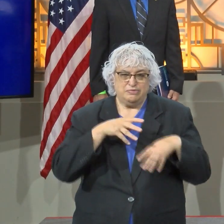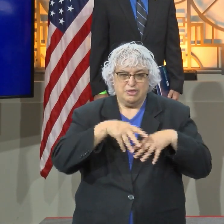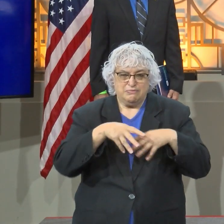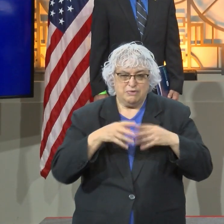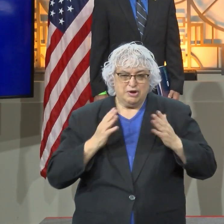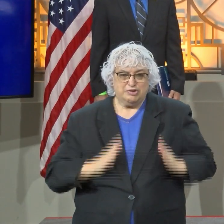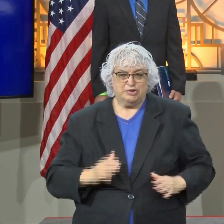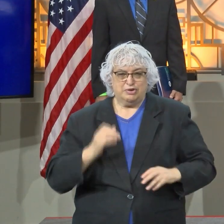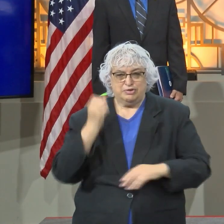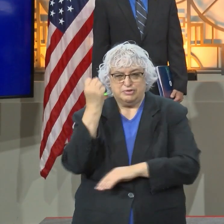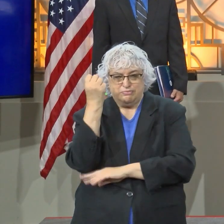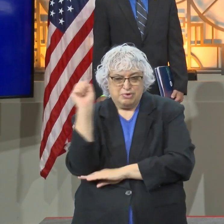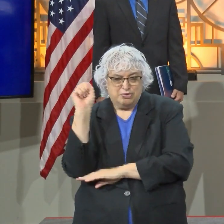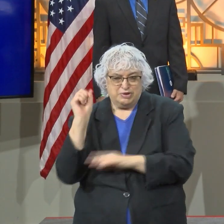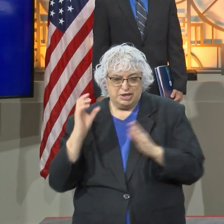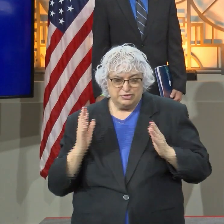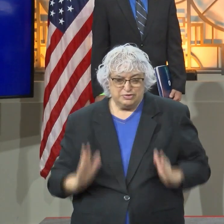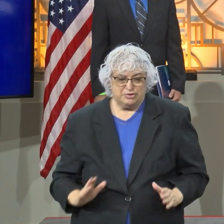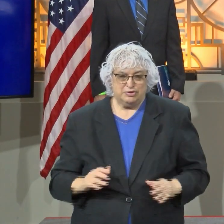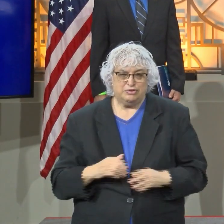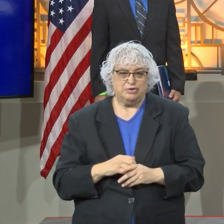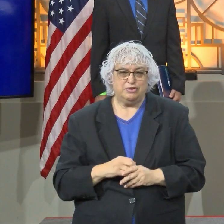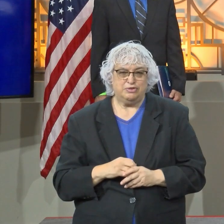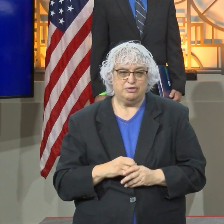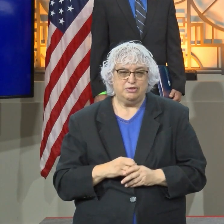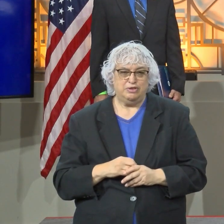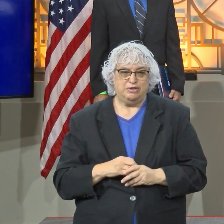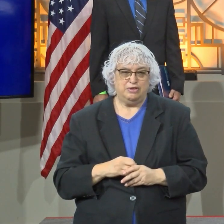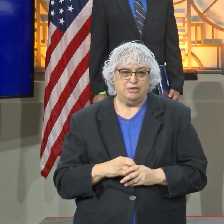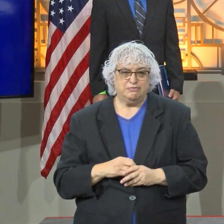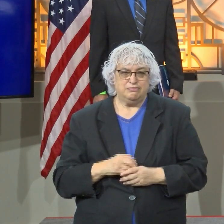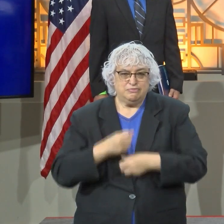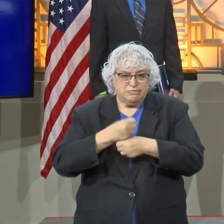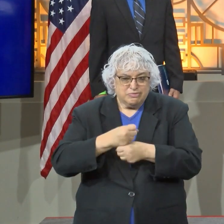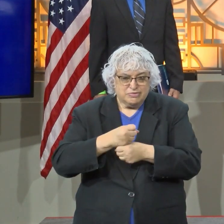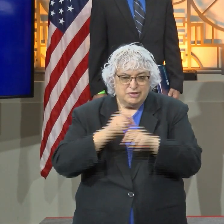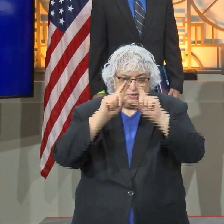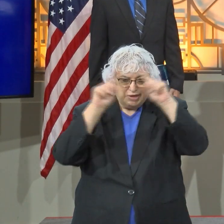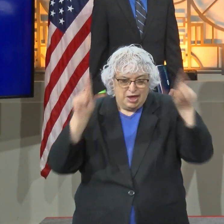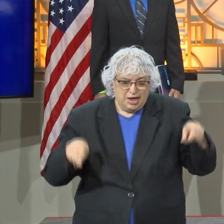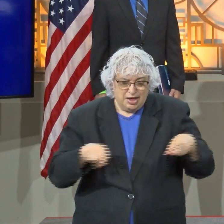marchers, demonstrators, protesters for